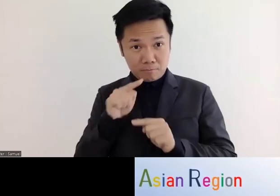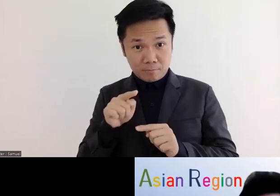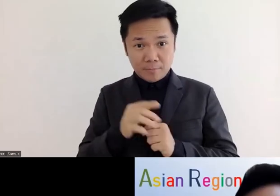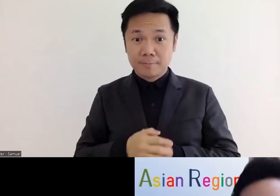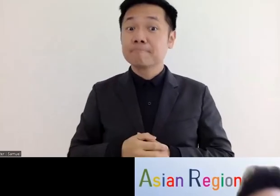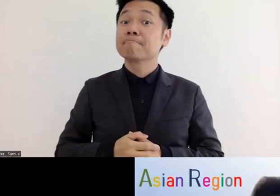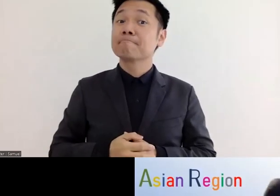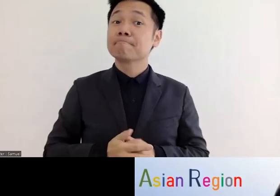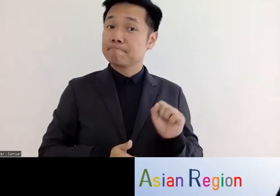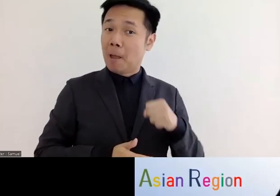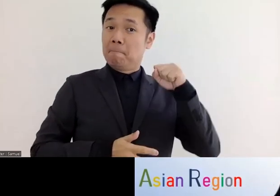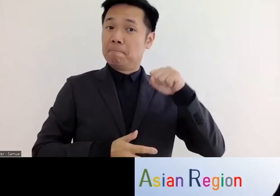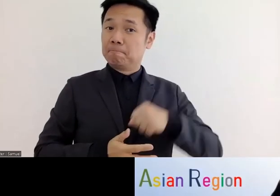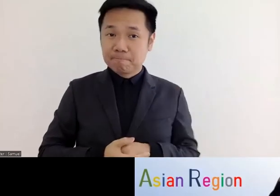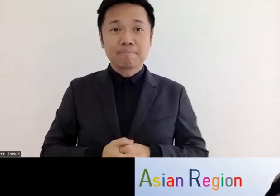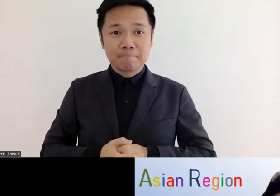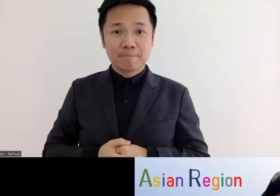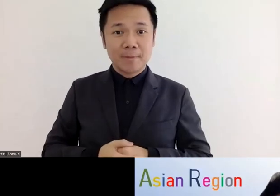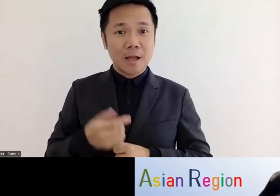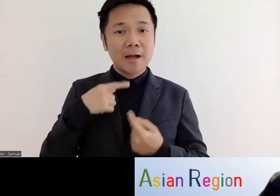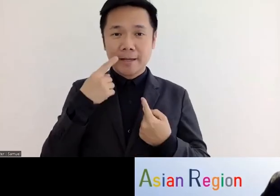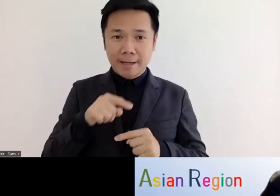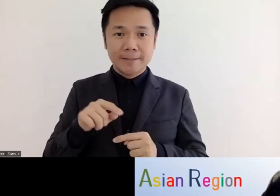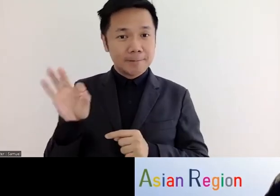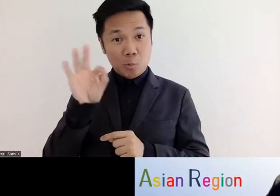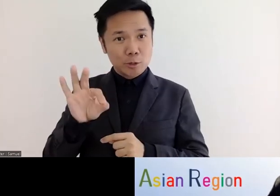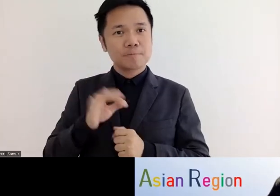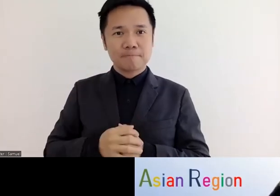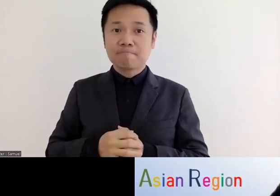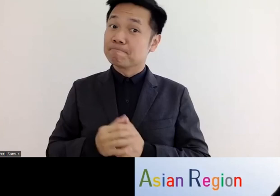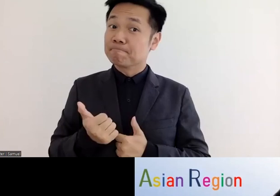Yeah. Yes, I can answer that question.